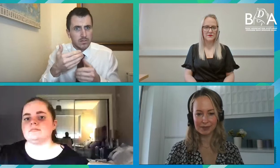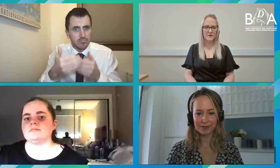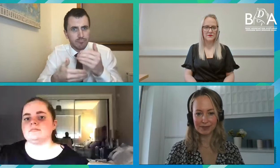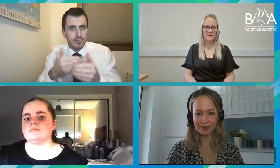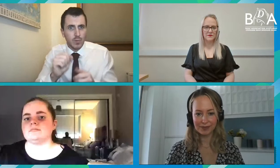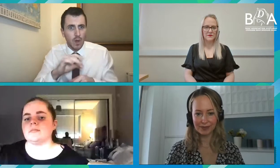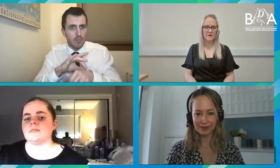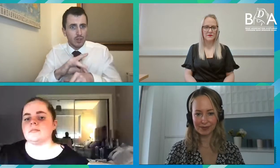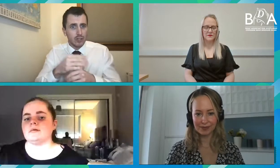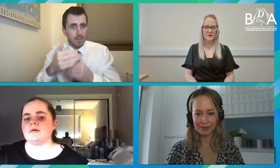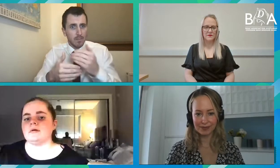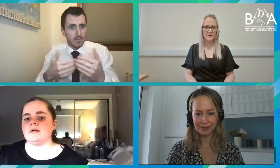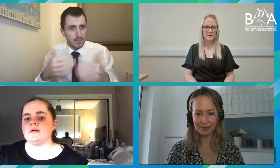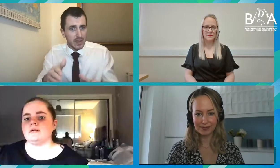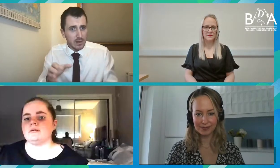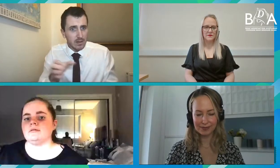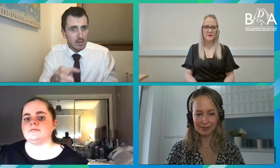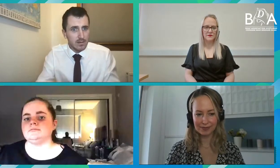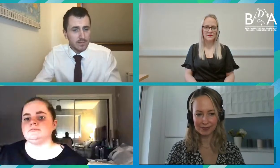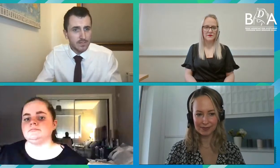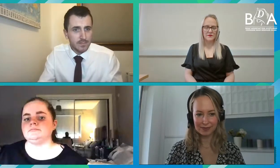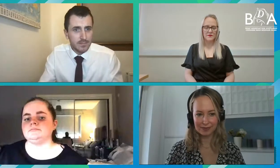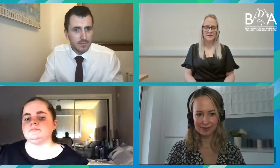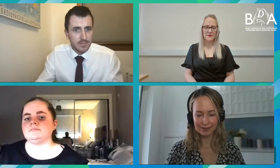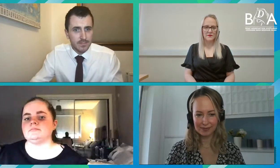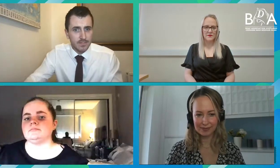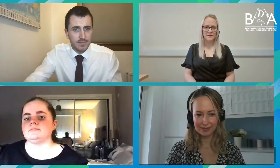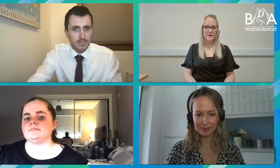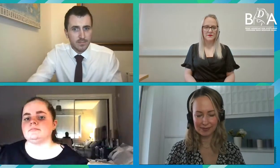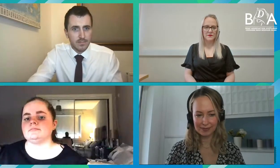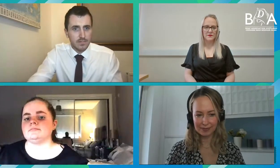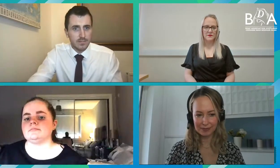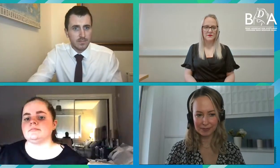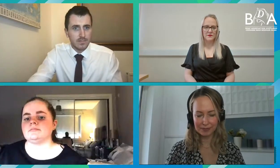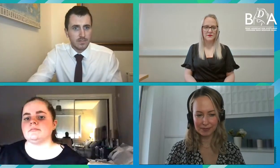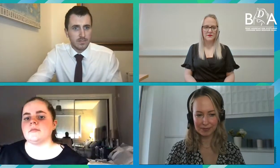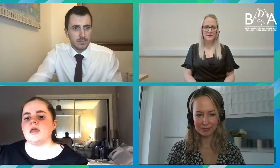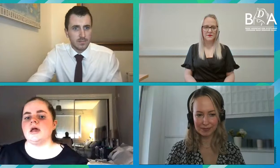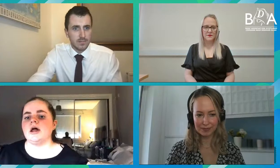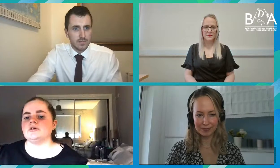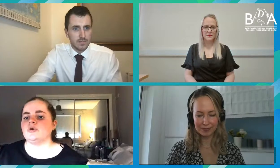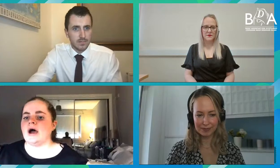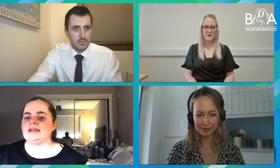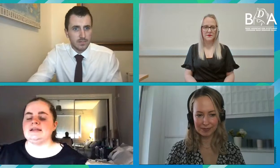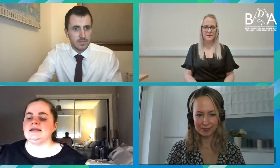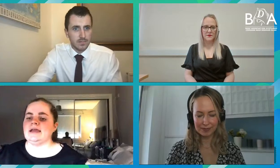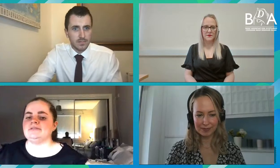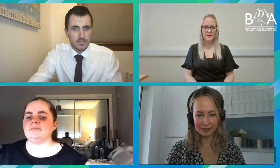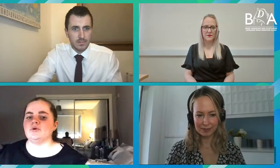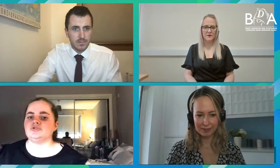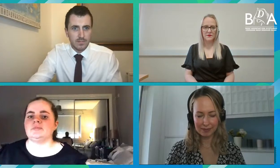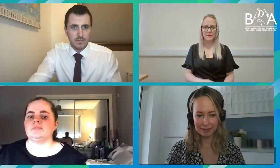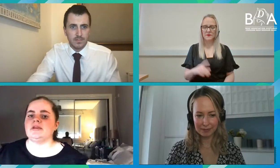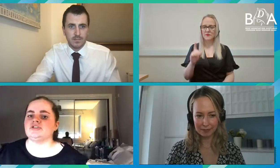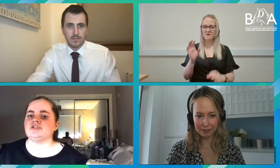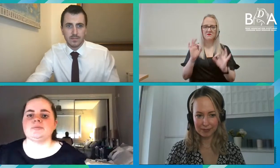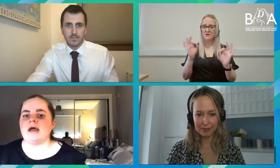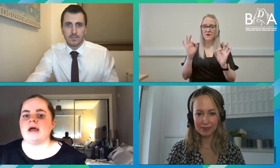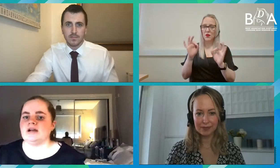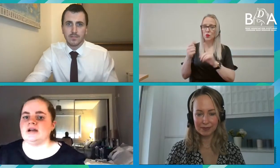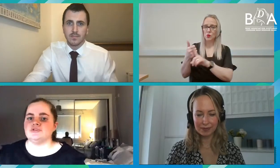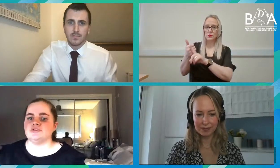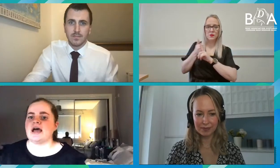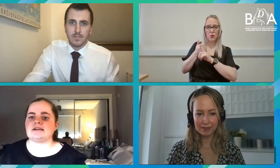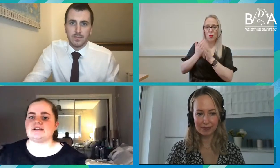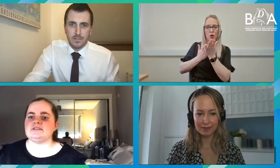support, for instance, access to work or during your apprenticeship program? No, I didn't need any support during my apprenticeship